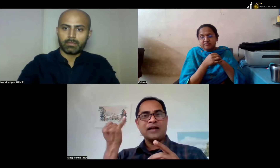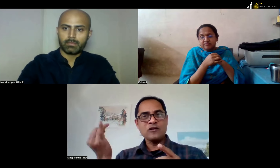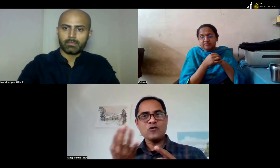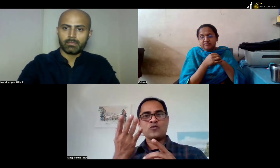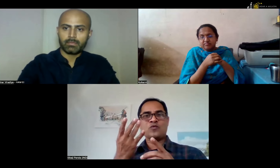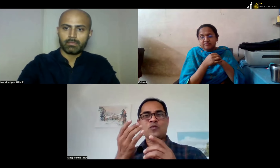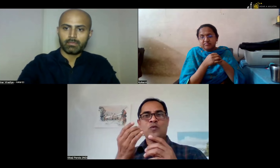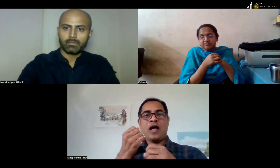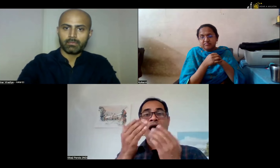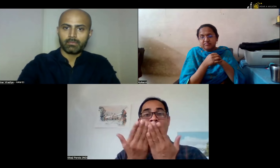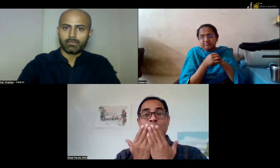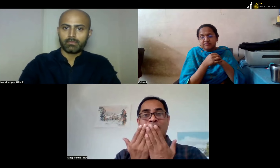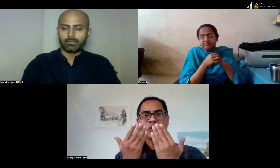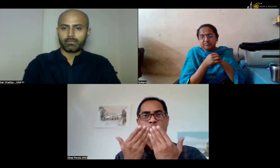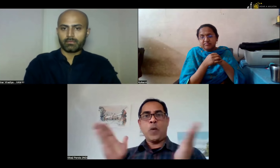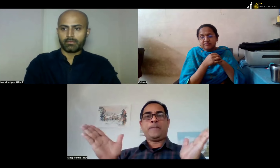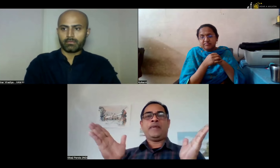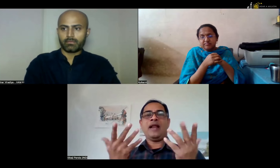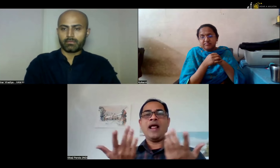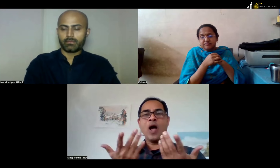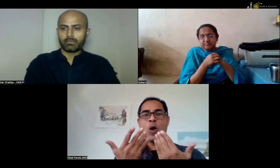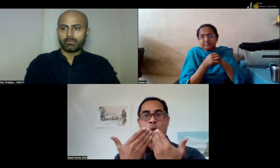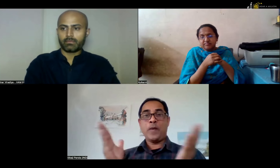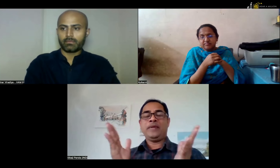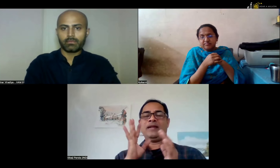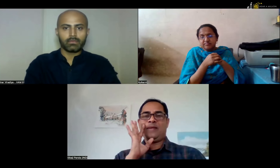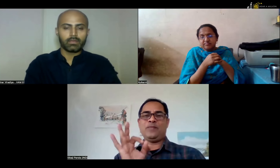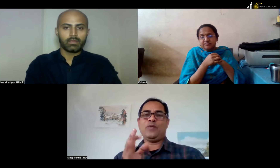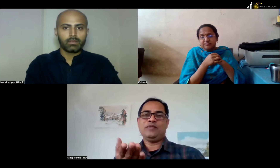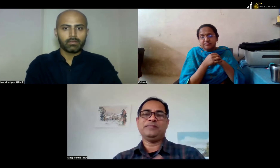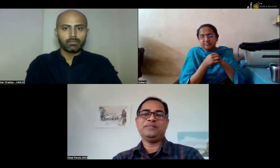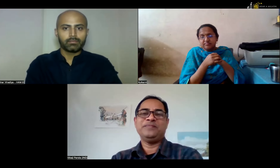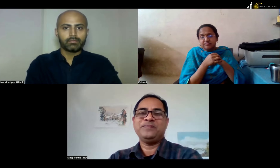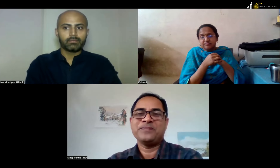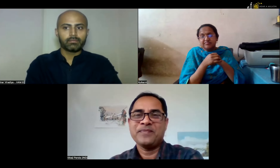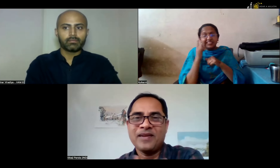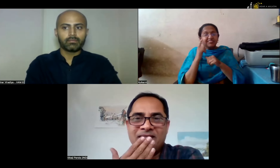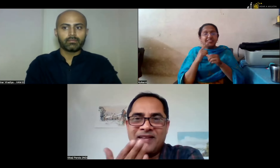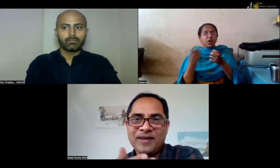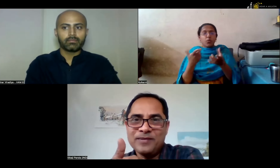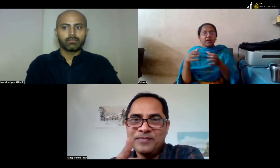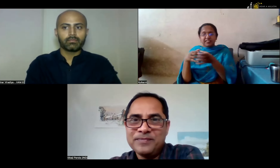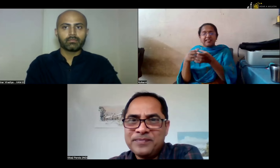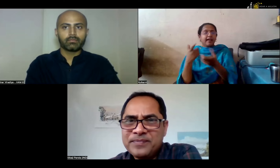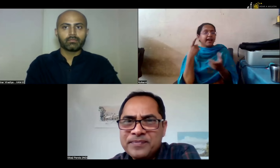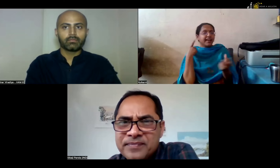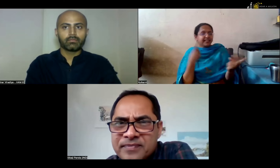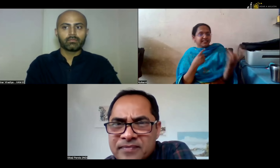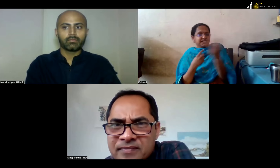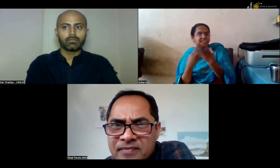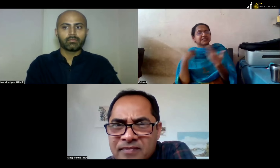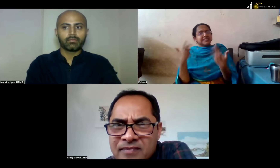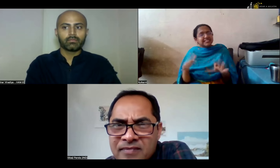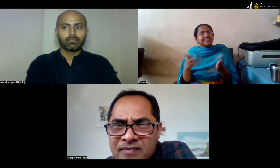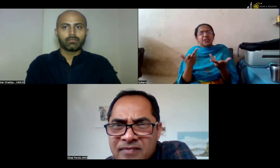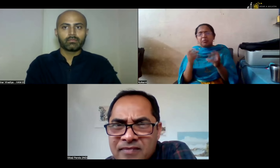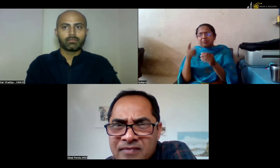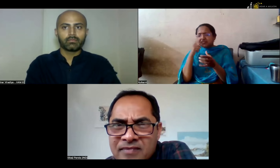that's more important to have your own ideas, and to be more open towards to have the quality